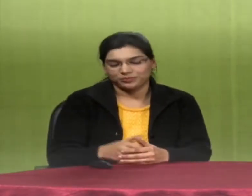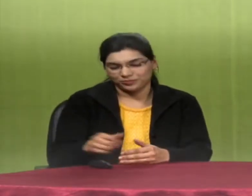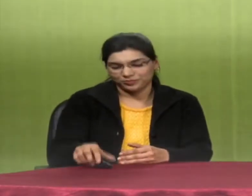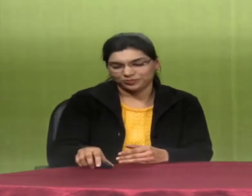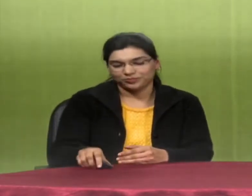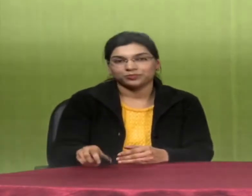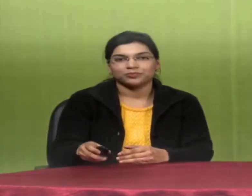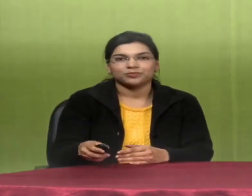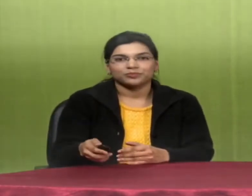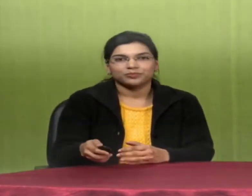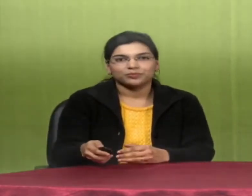Let's do the poem.